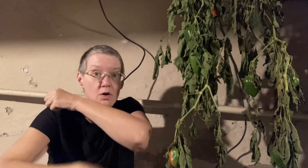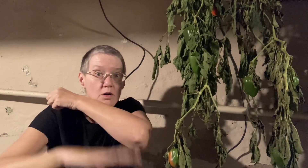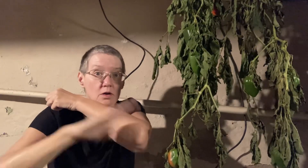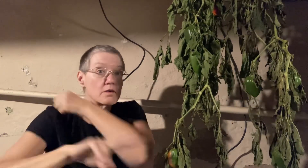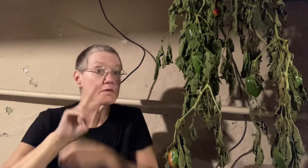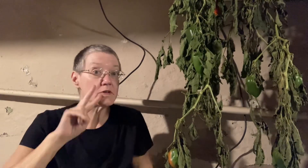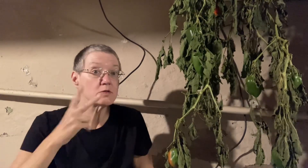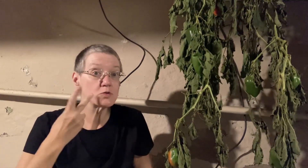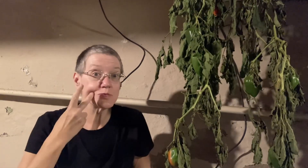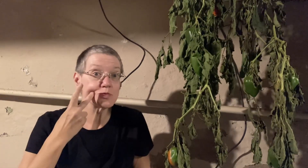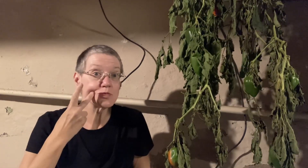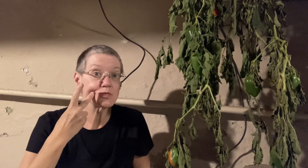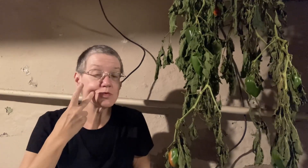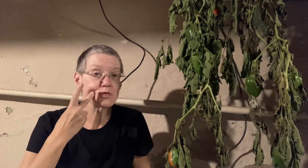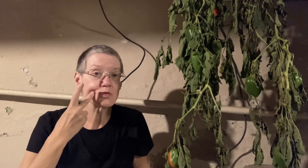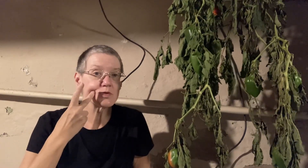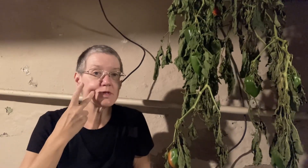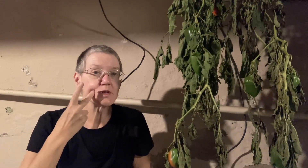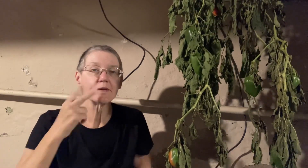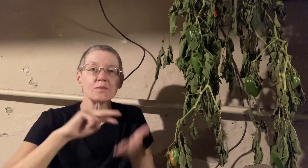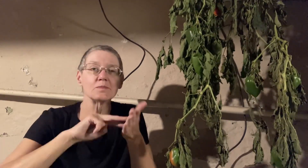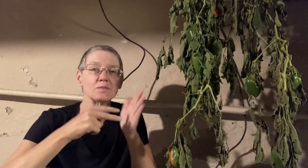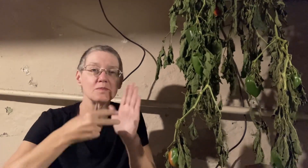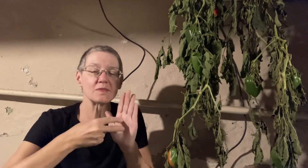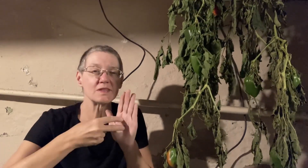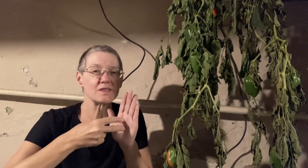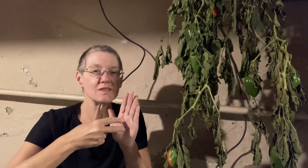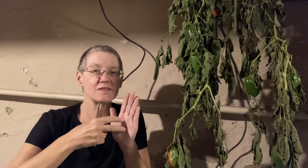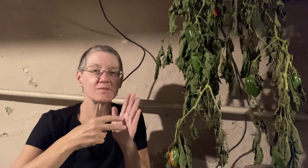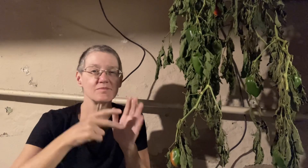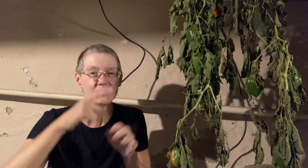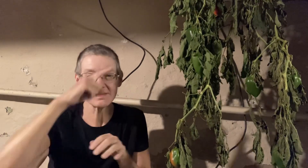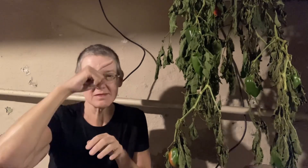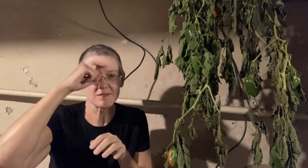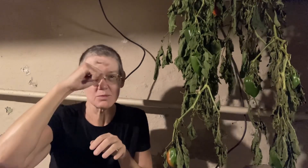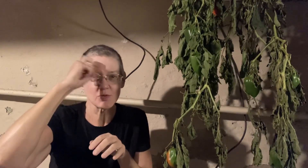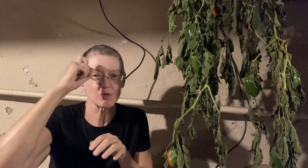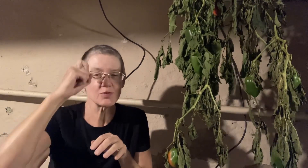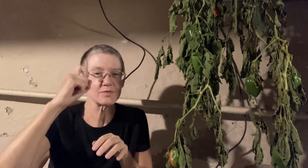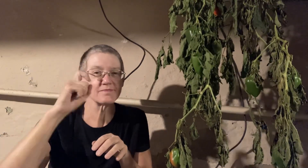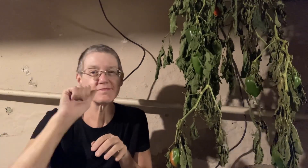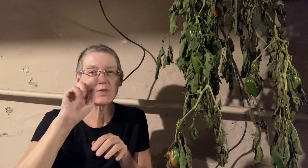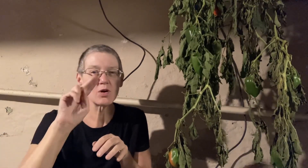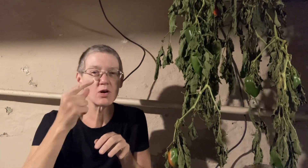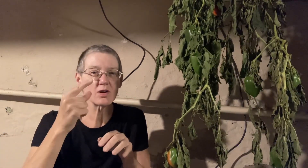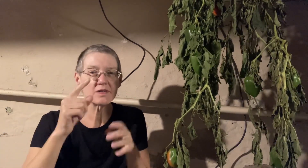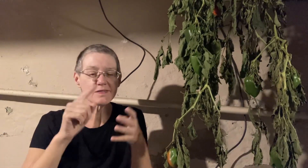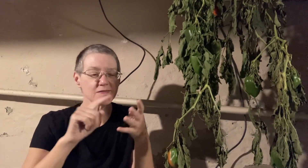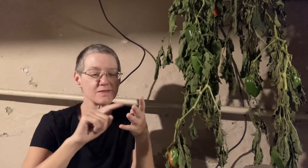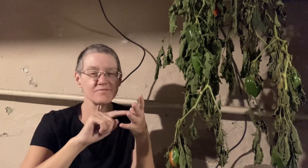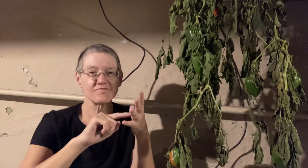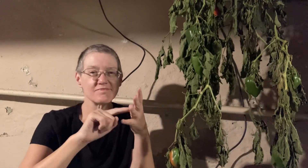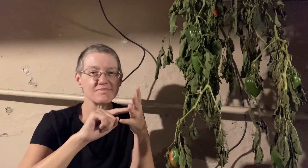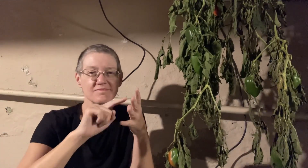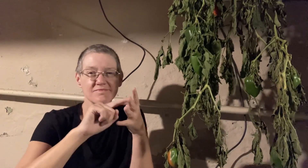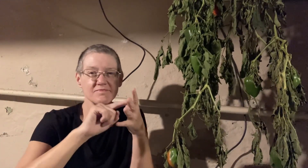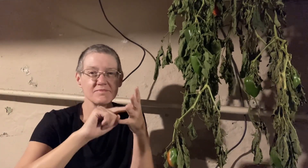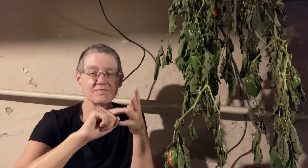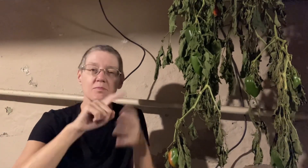So if I want a fall vegetable garden, that means in the summer, about the middle of